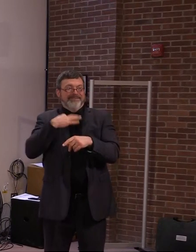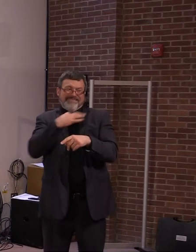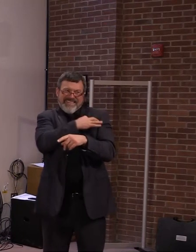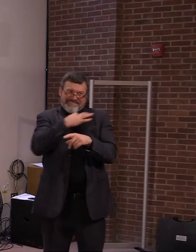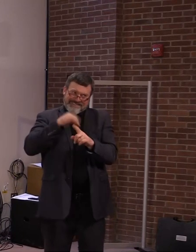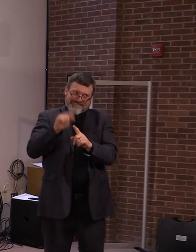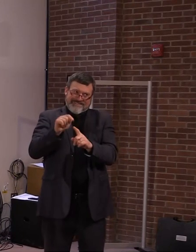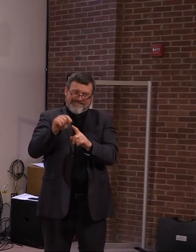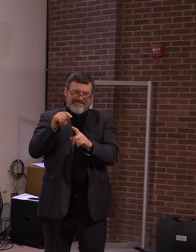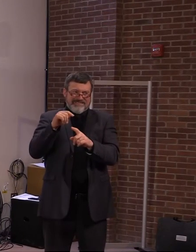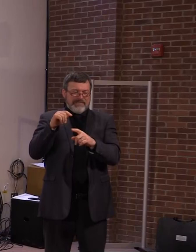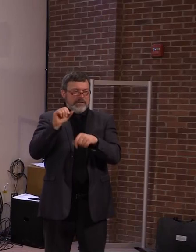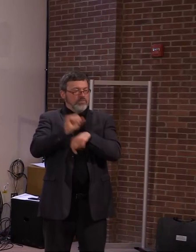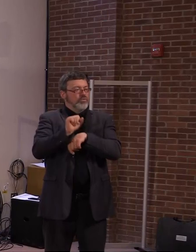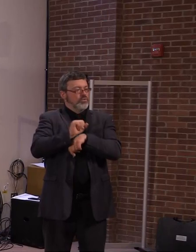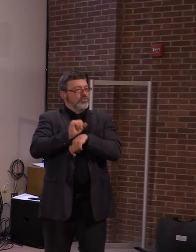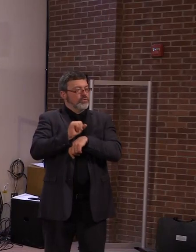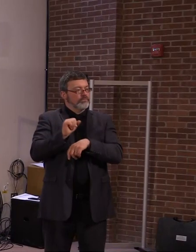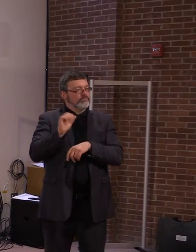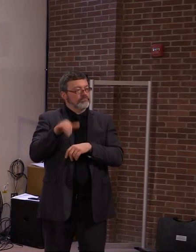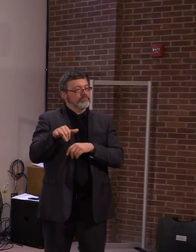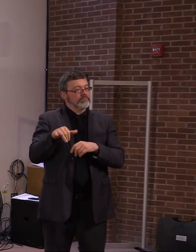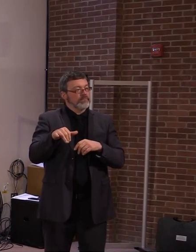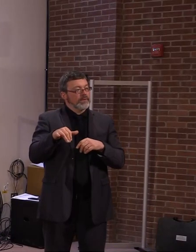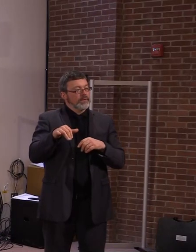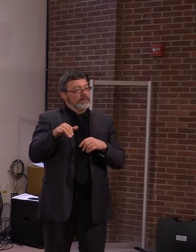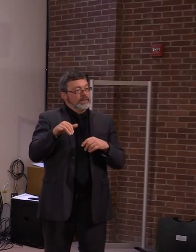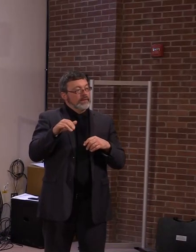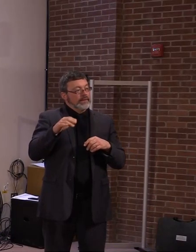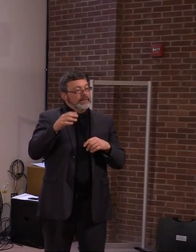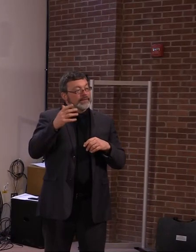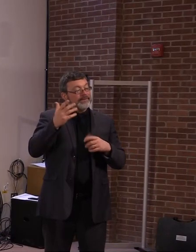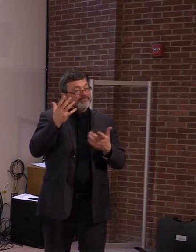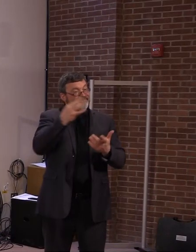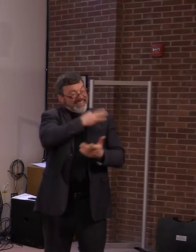there have been lower vaccination rates in that area, both in staff